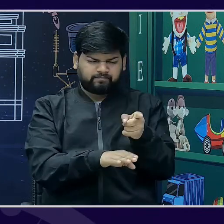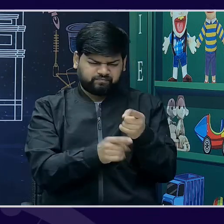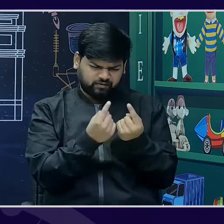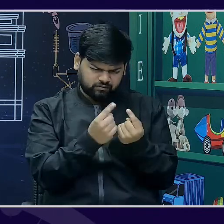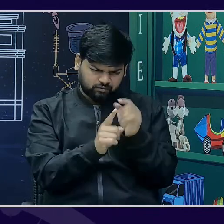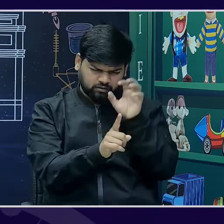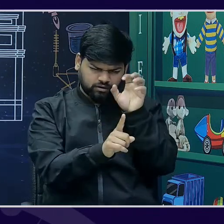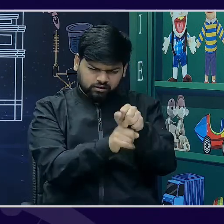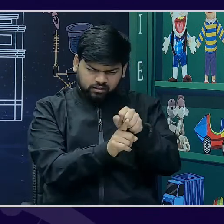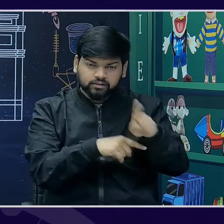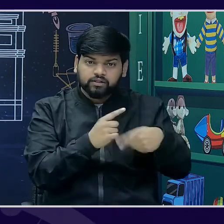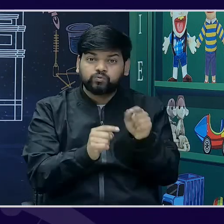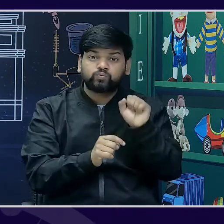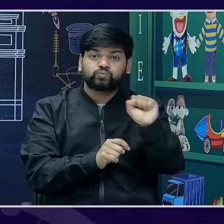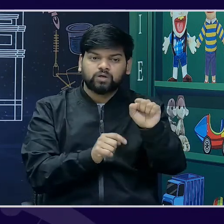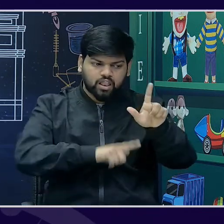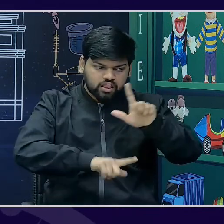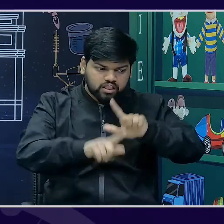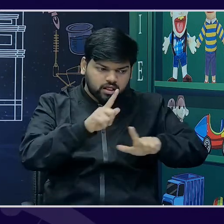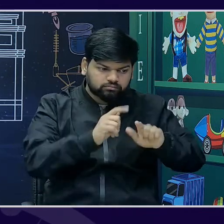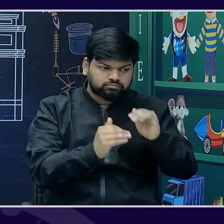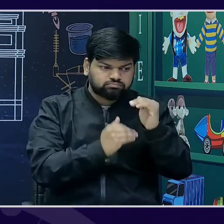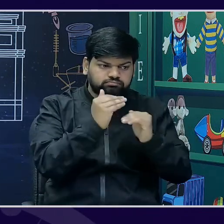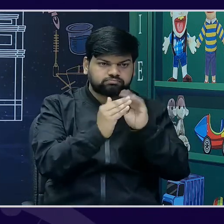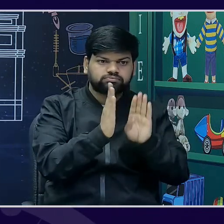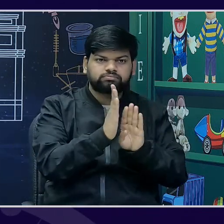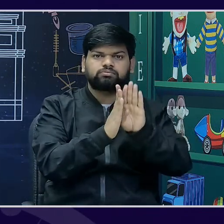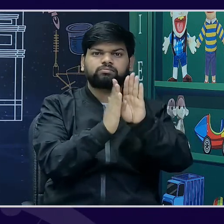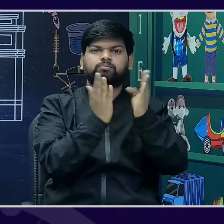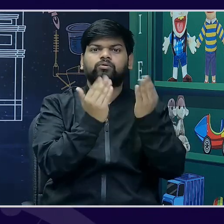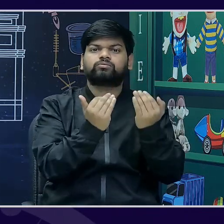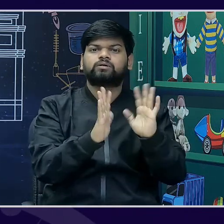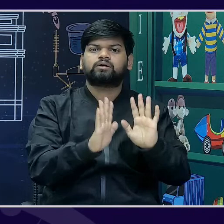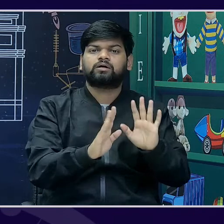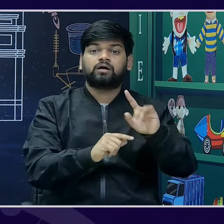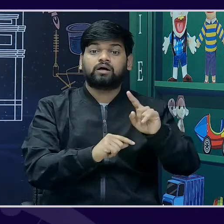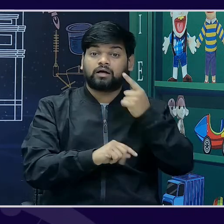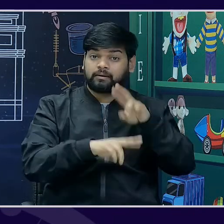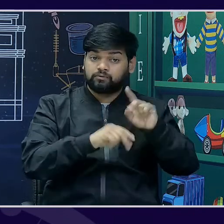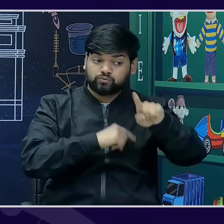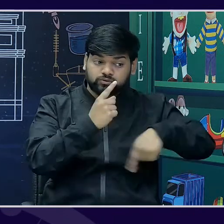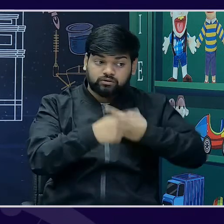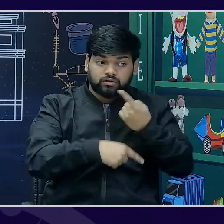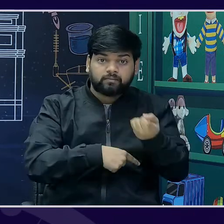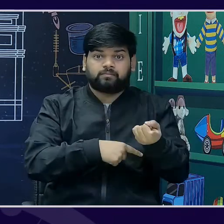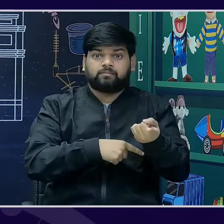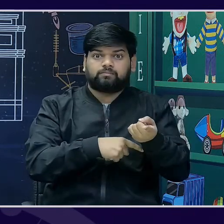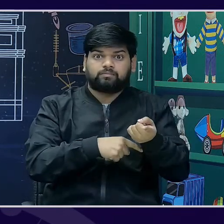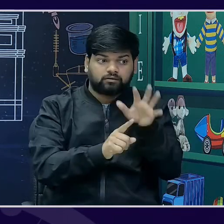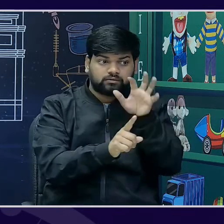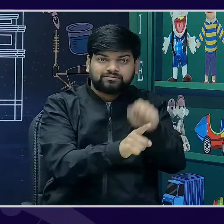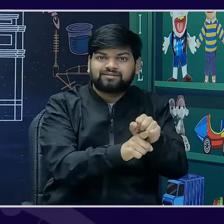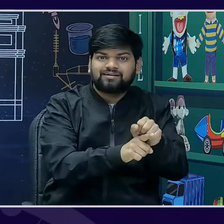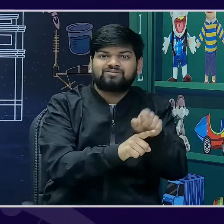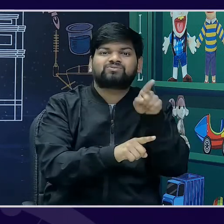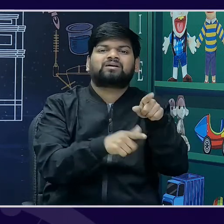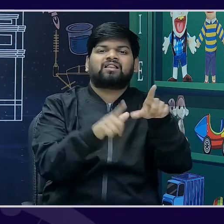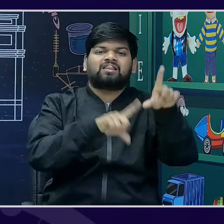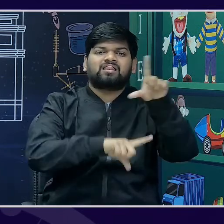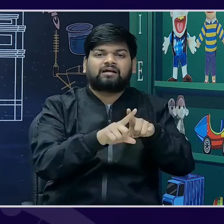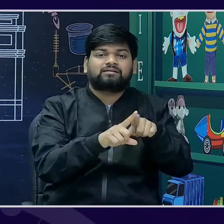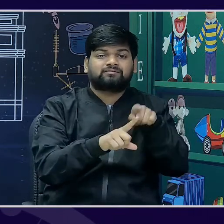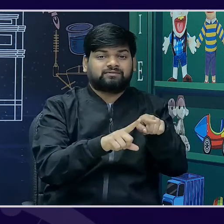started speaking in some other language. So in spite, if you are hearing and you're not understanding, then you are as good as